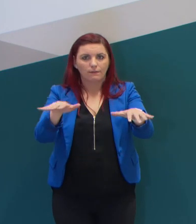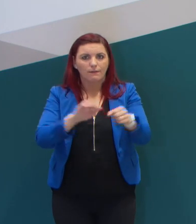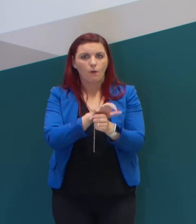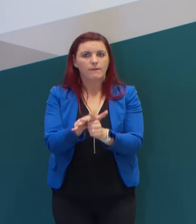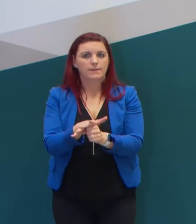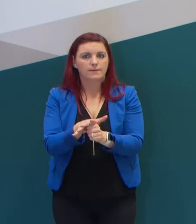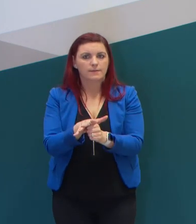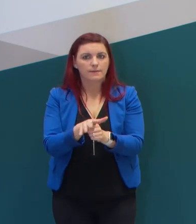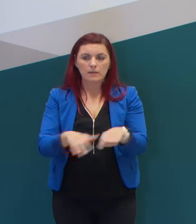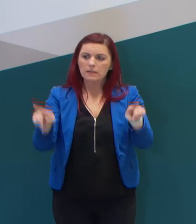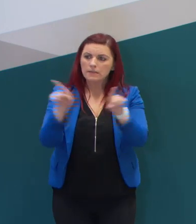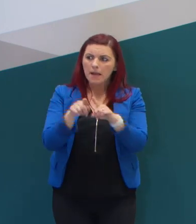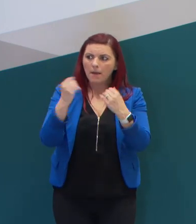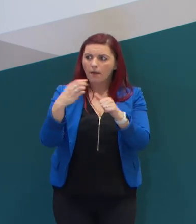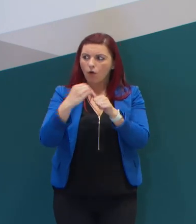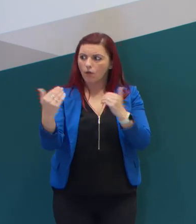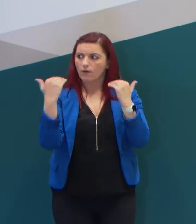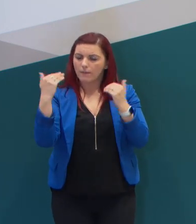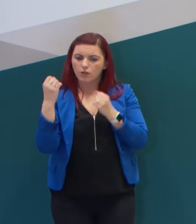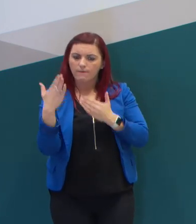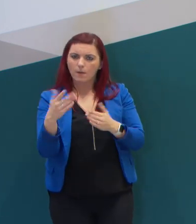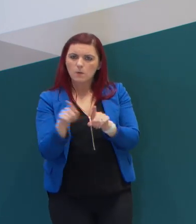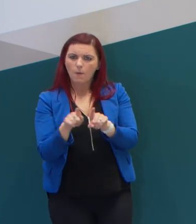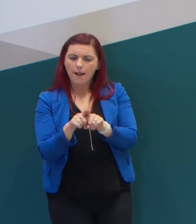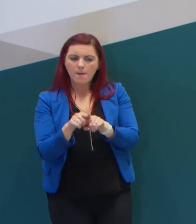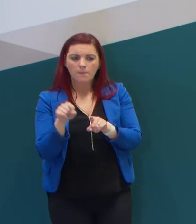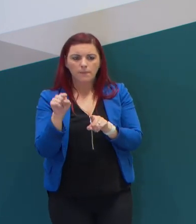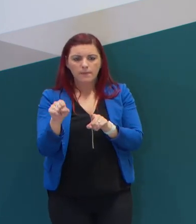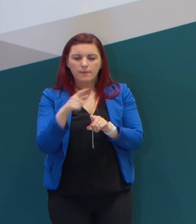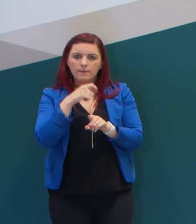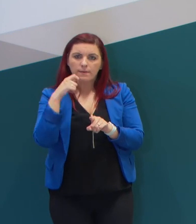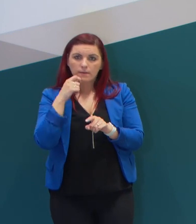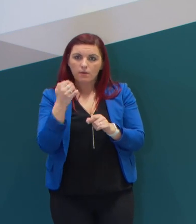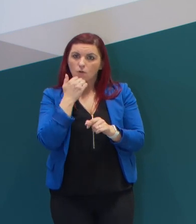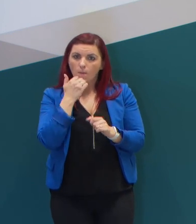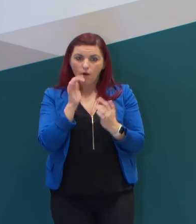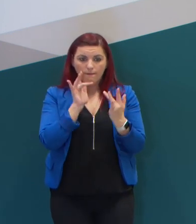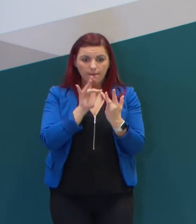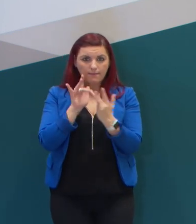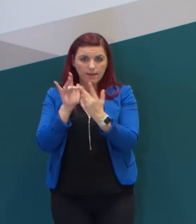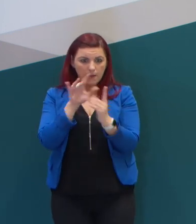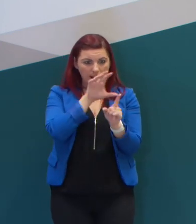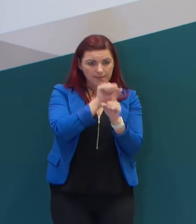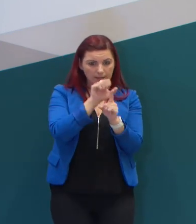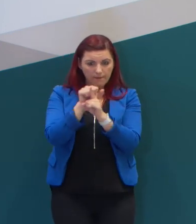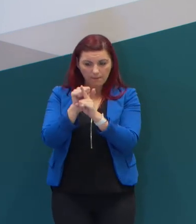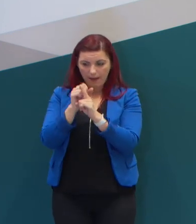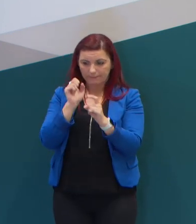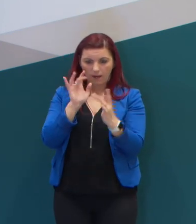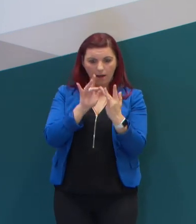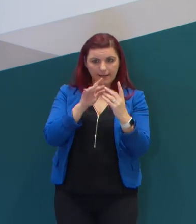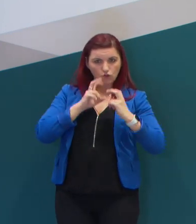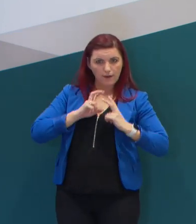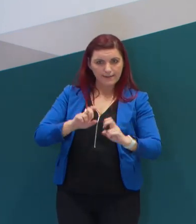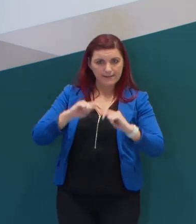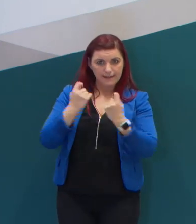the importance of other information that's become available to us that shows that the number of contacts being identified by the contact tracing teams